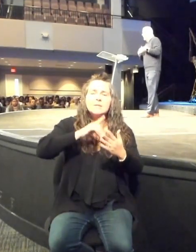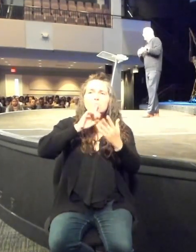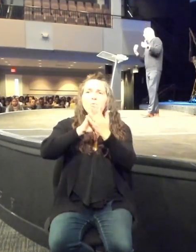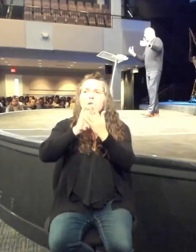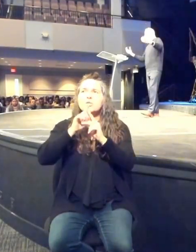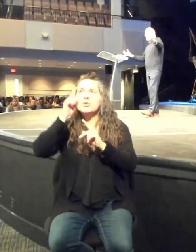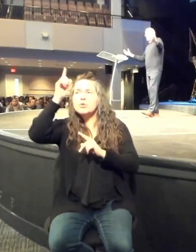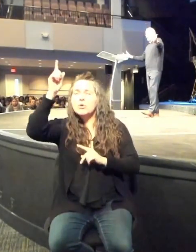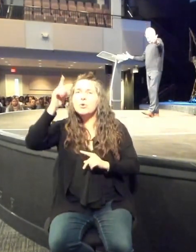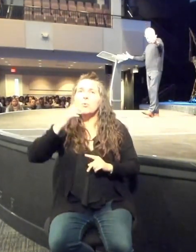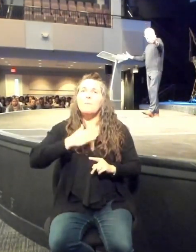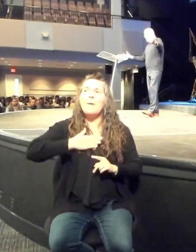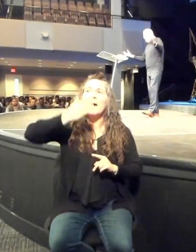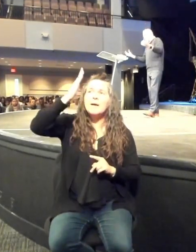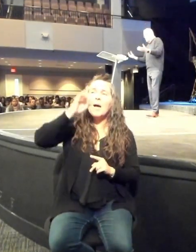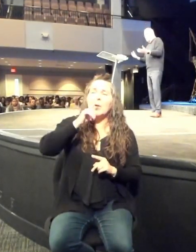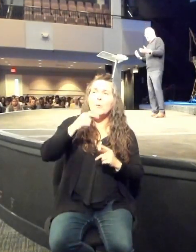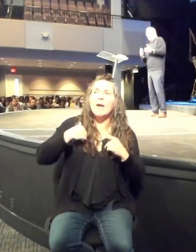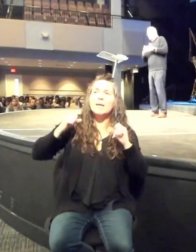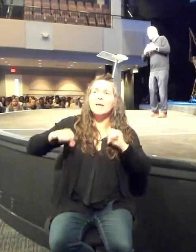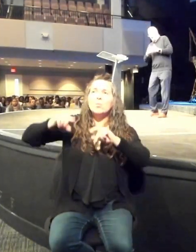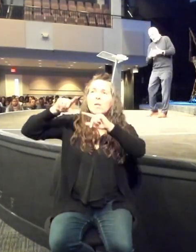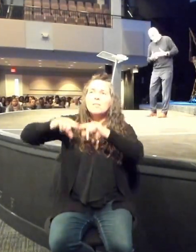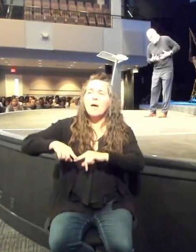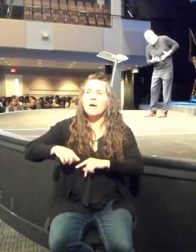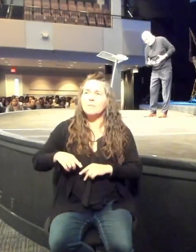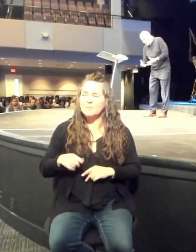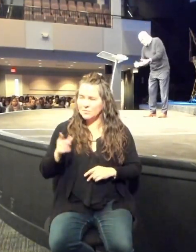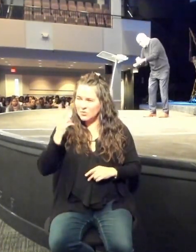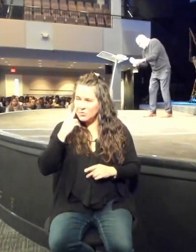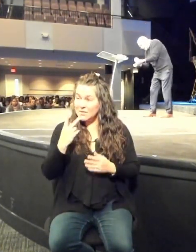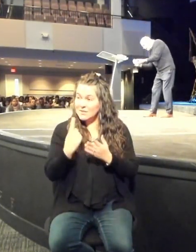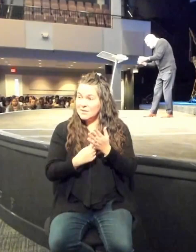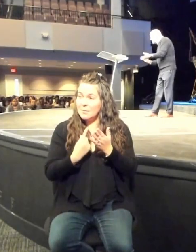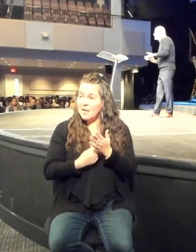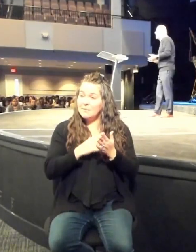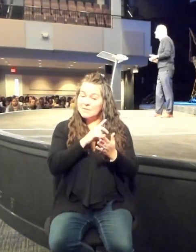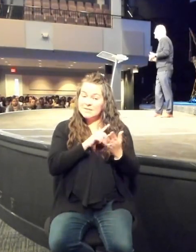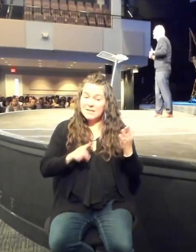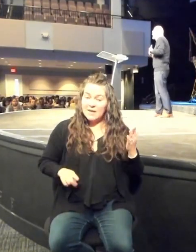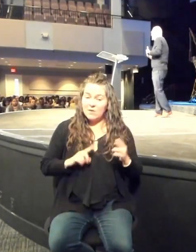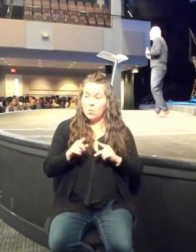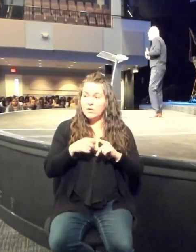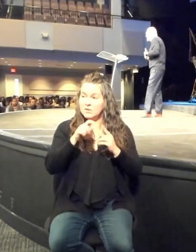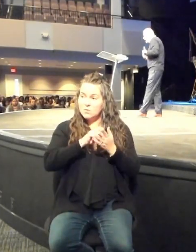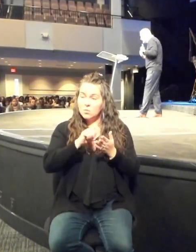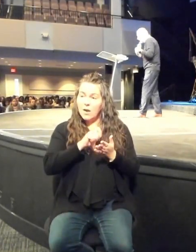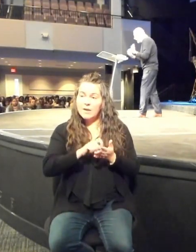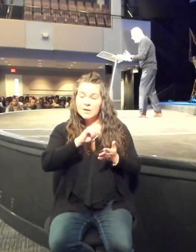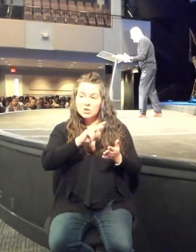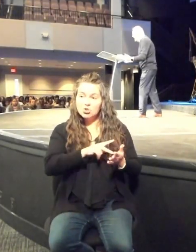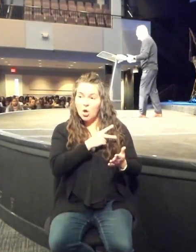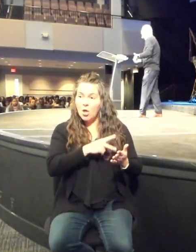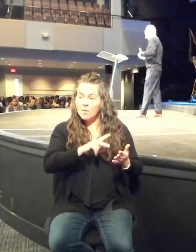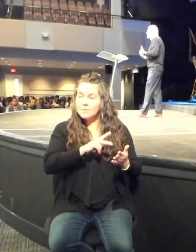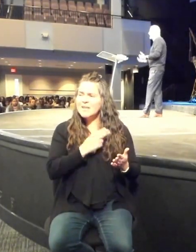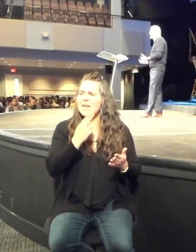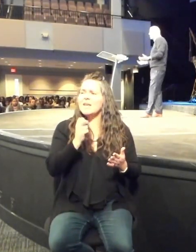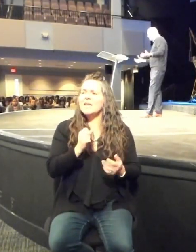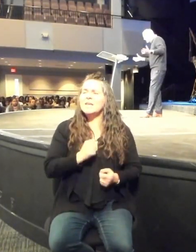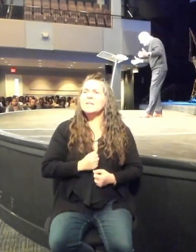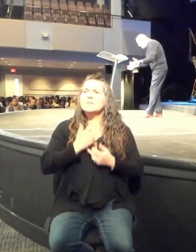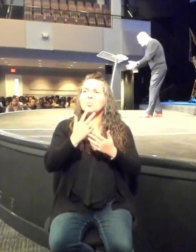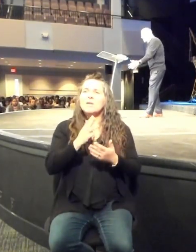on whom I can rely." You see that there are times that David, as he's writing these songs, he expresses his heartache and his